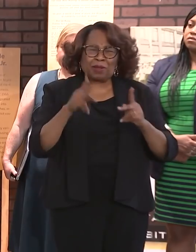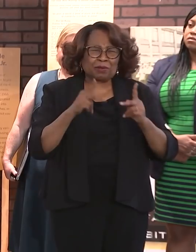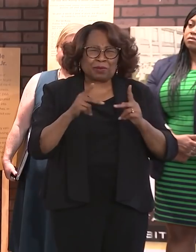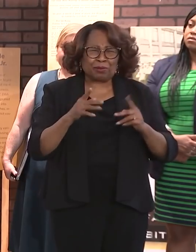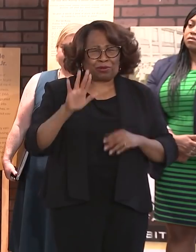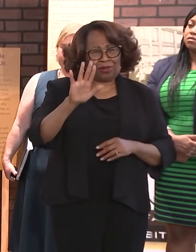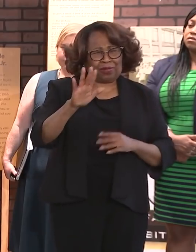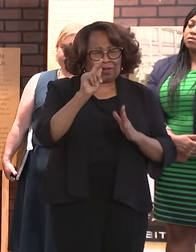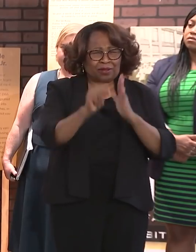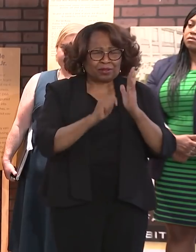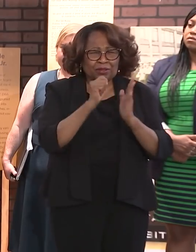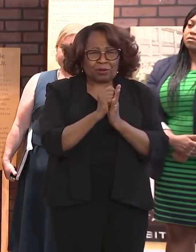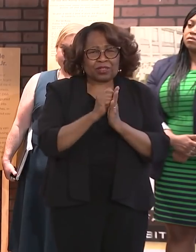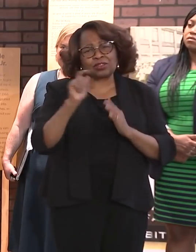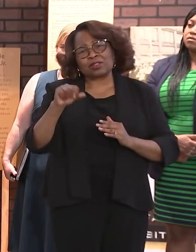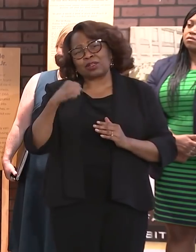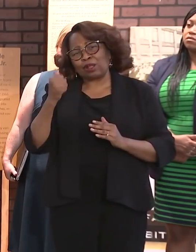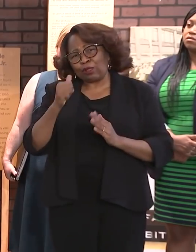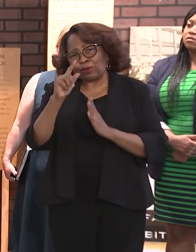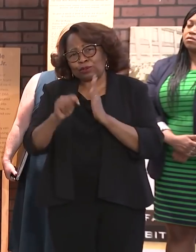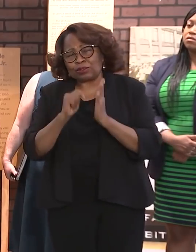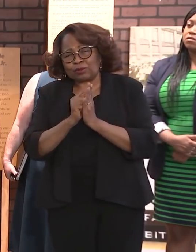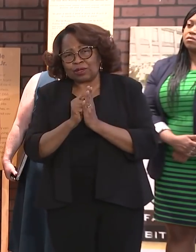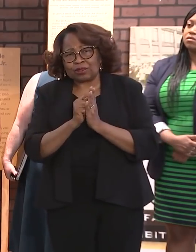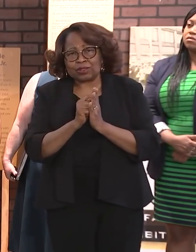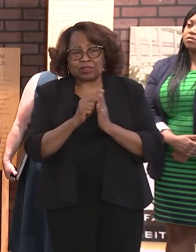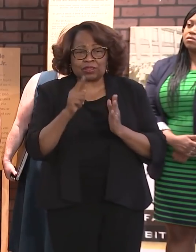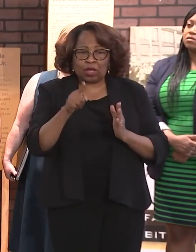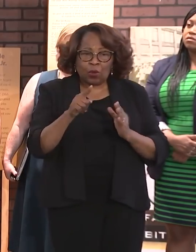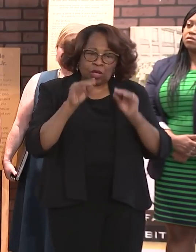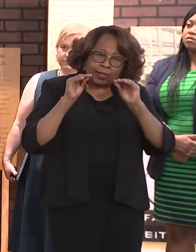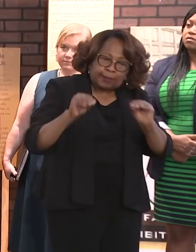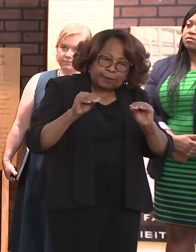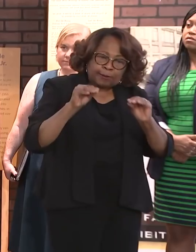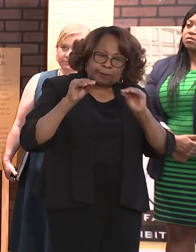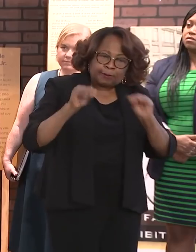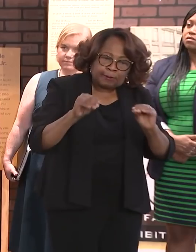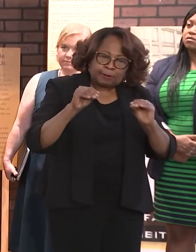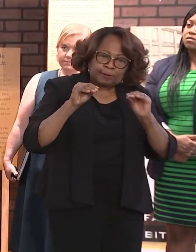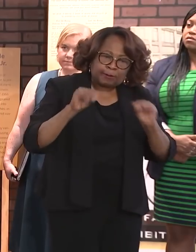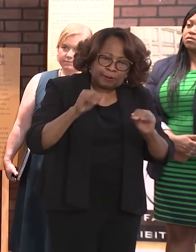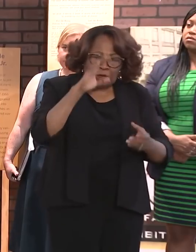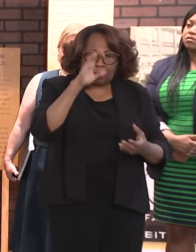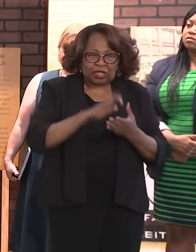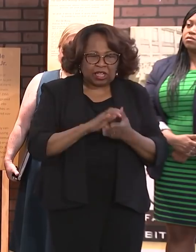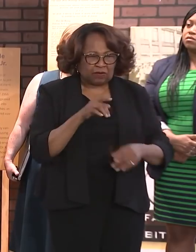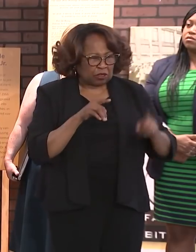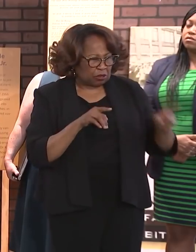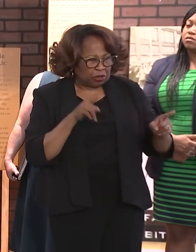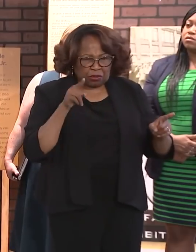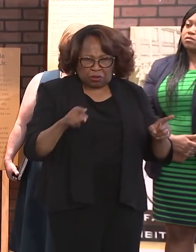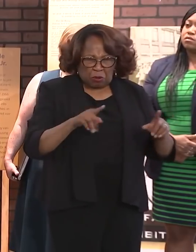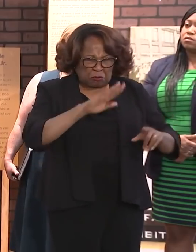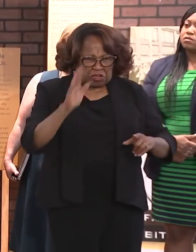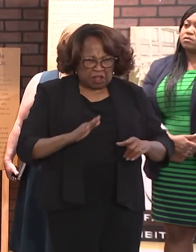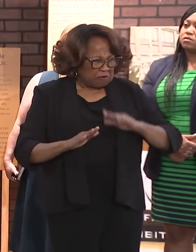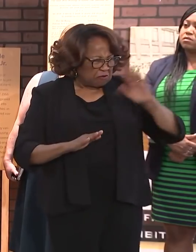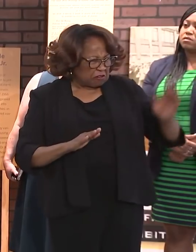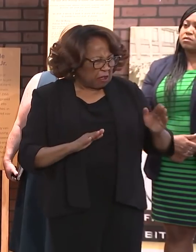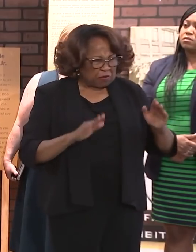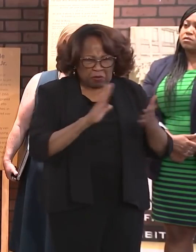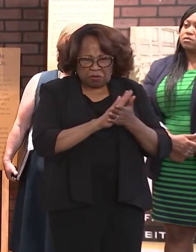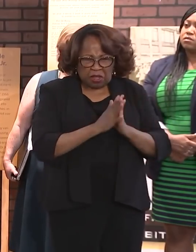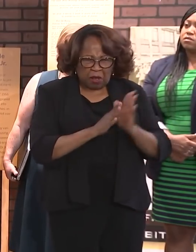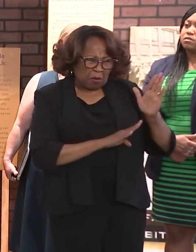their generation and other generations, were indoctrinated to believe that they would never, ever be able